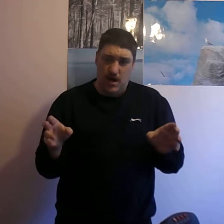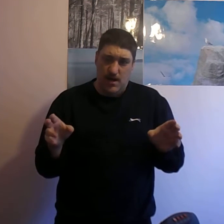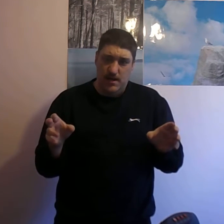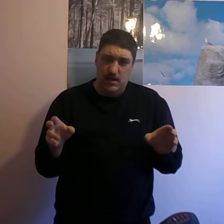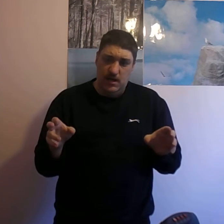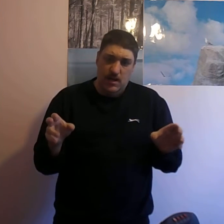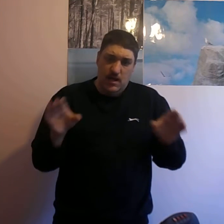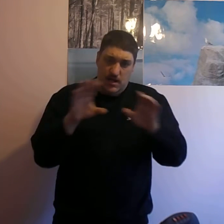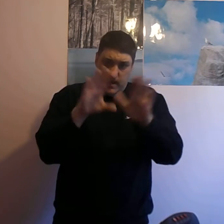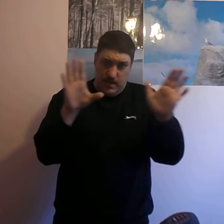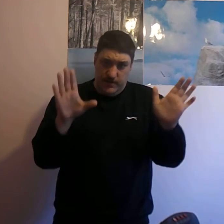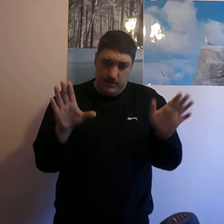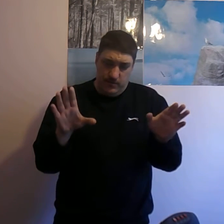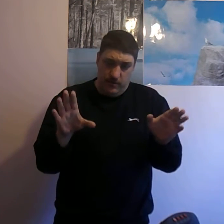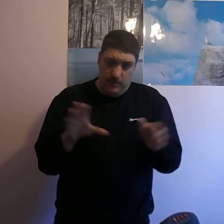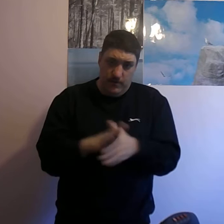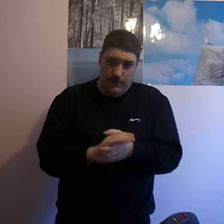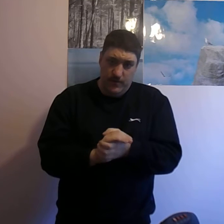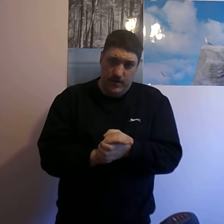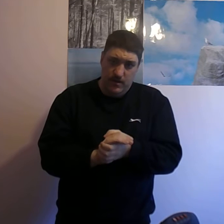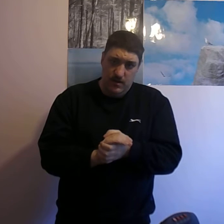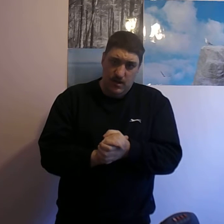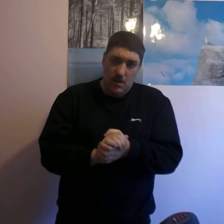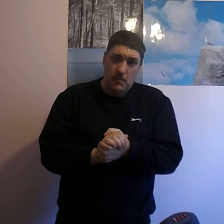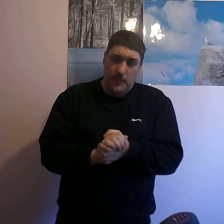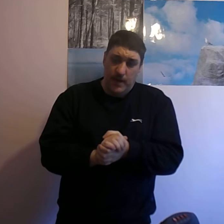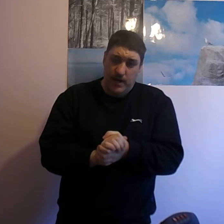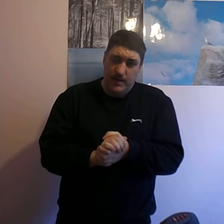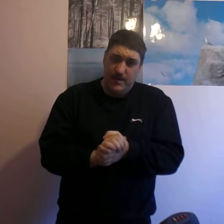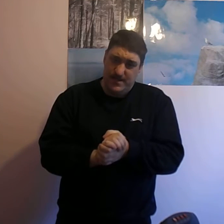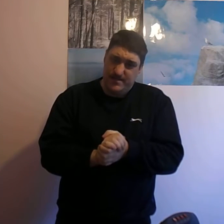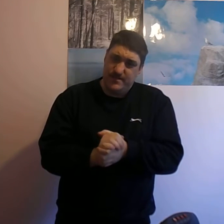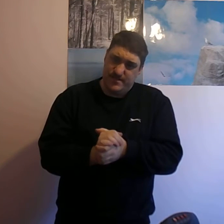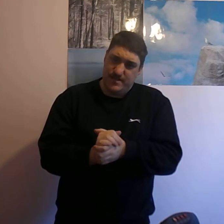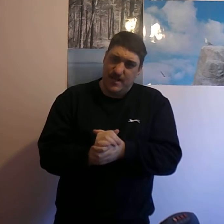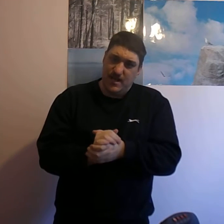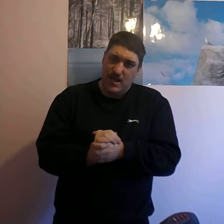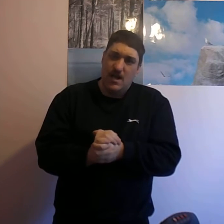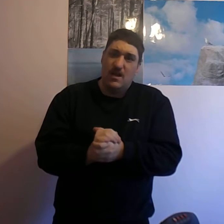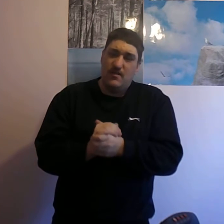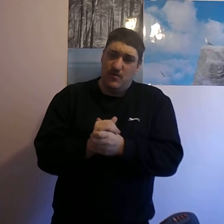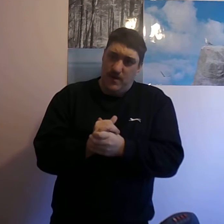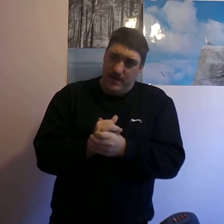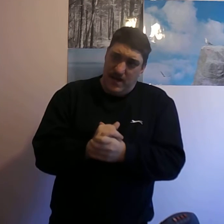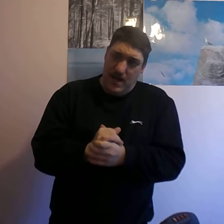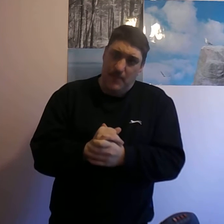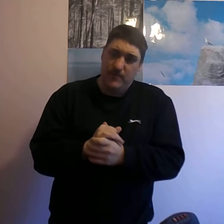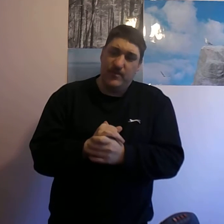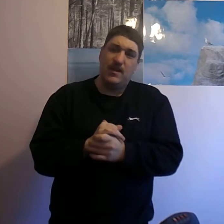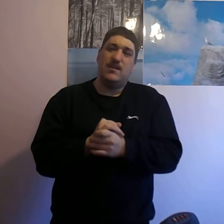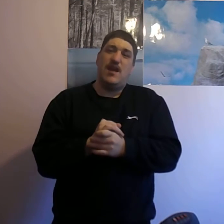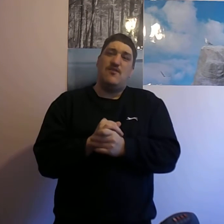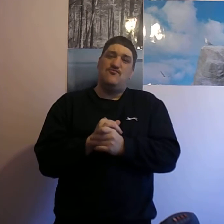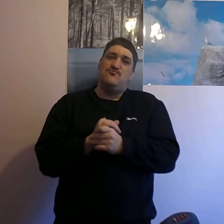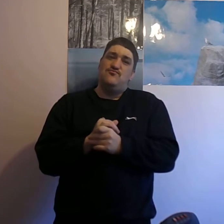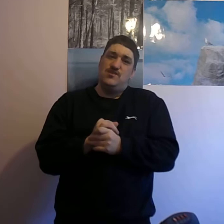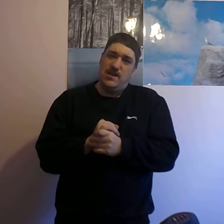why, again, I don't want to spoil for you, but let's just say that when that happens, things get